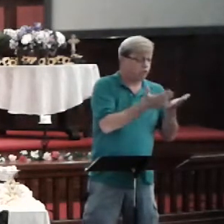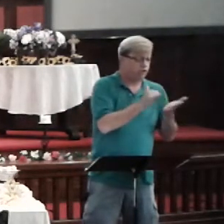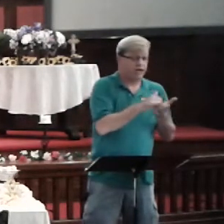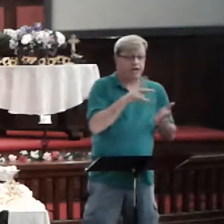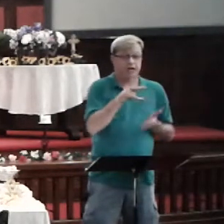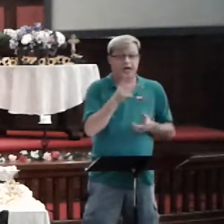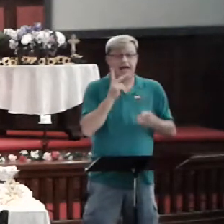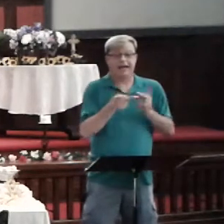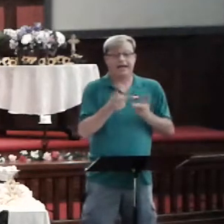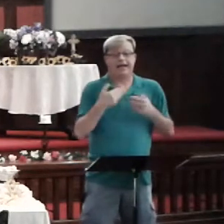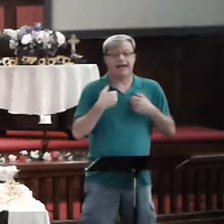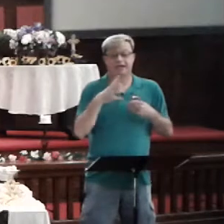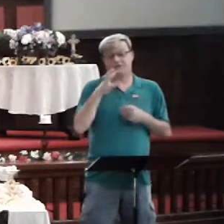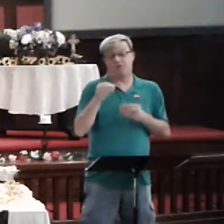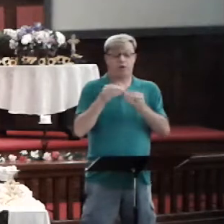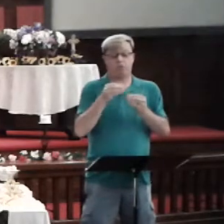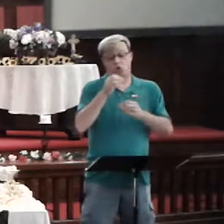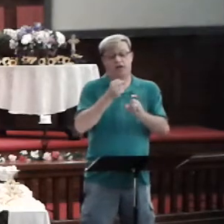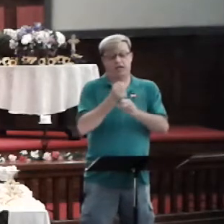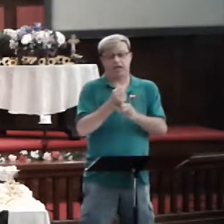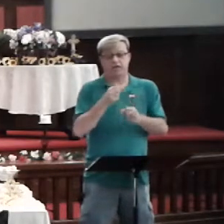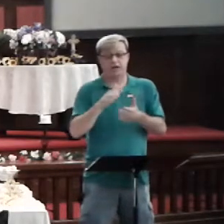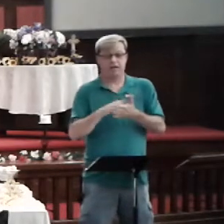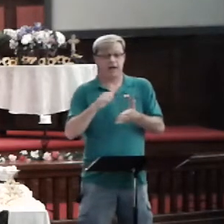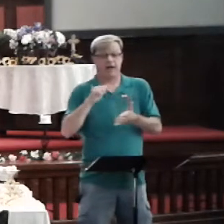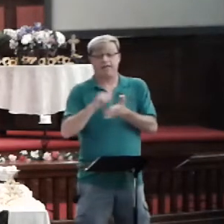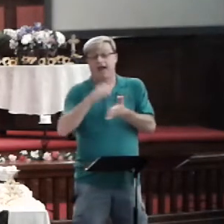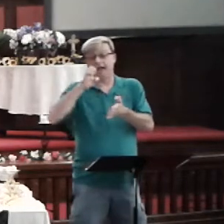years, that Elizabeth's children